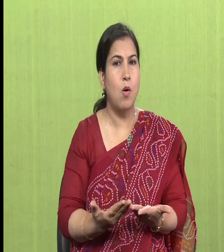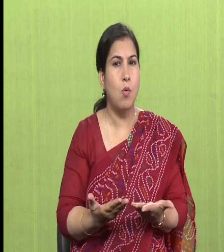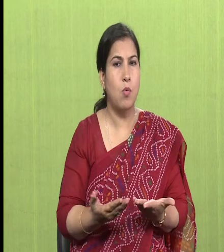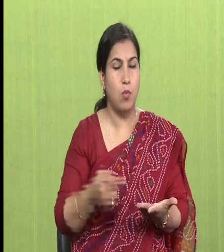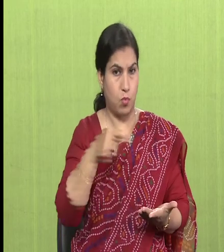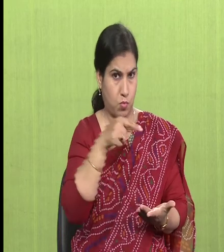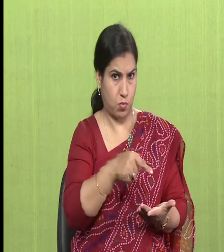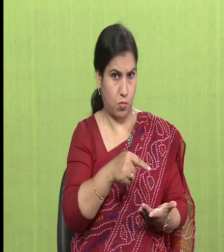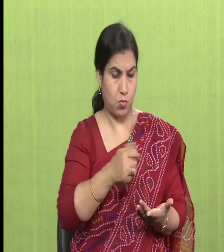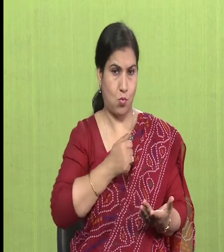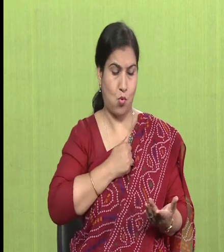it related to our lives.